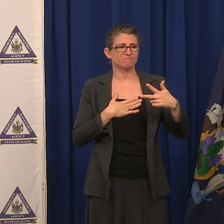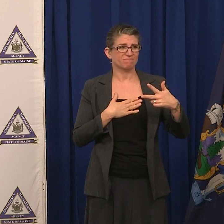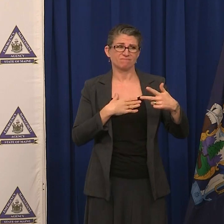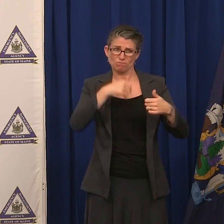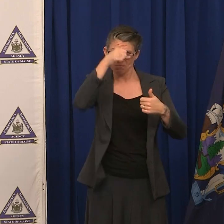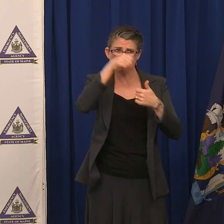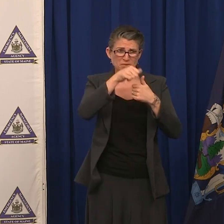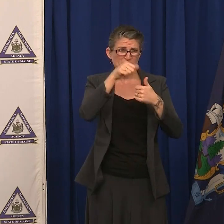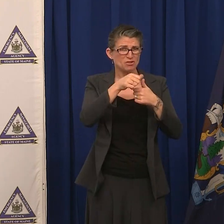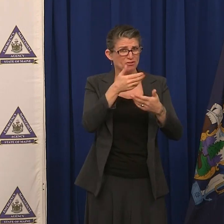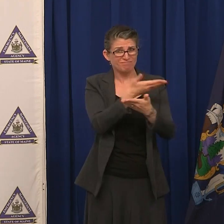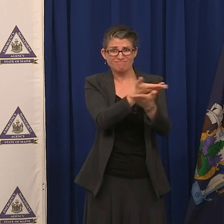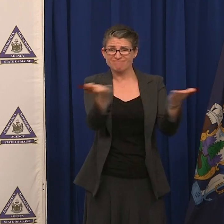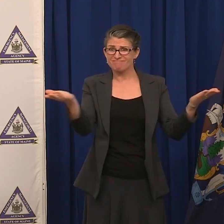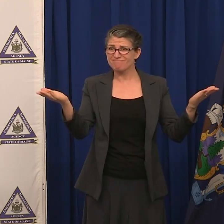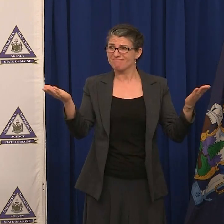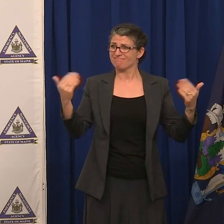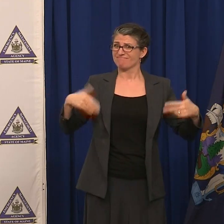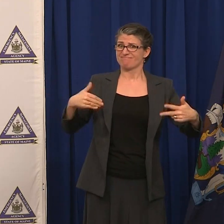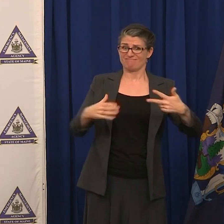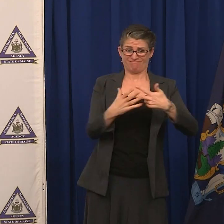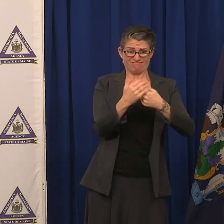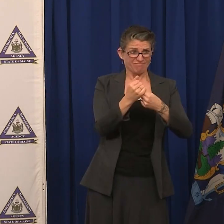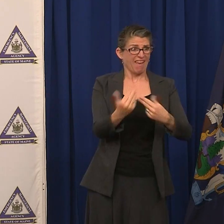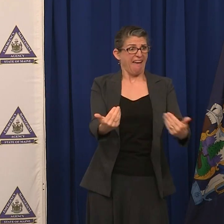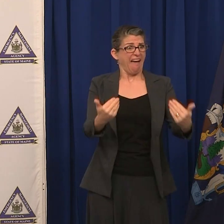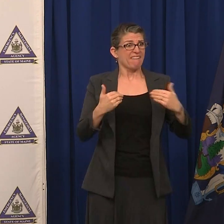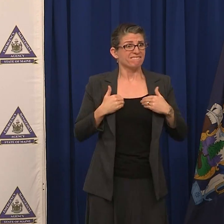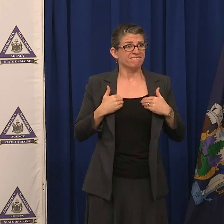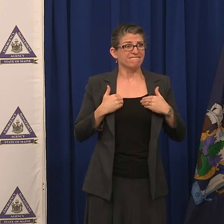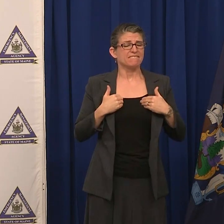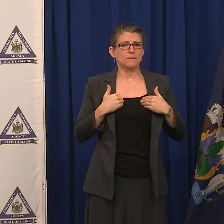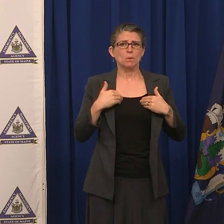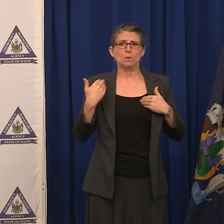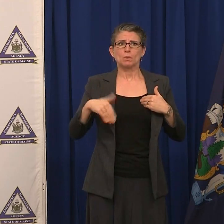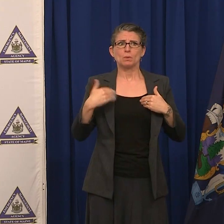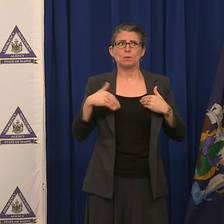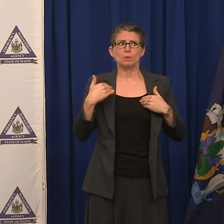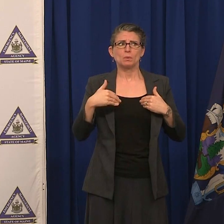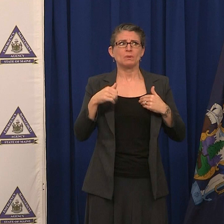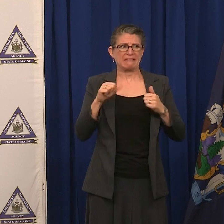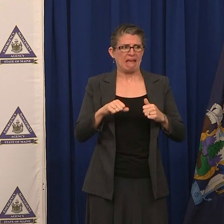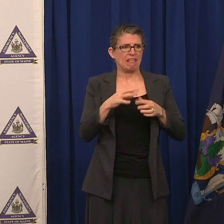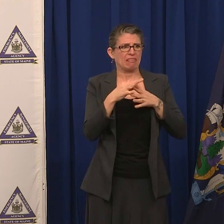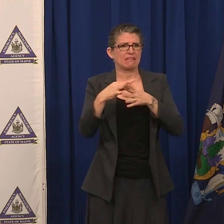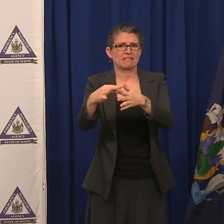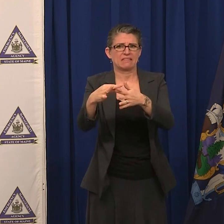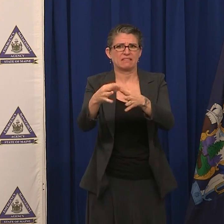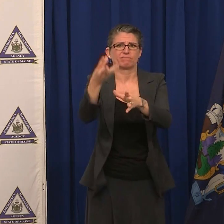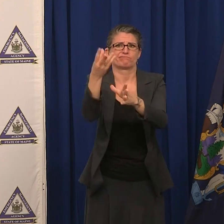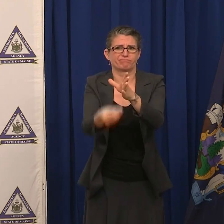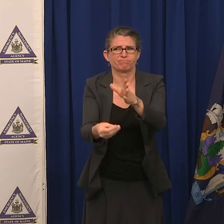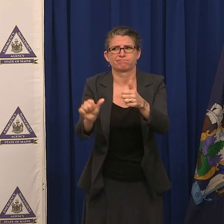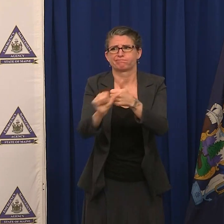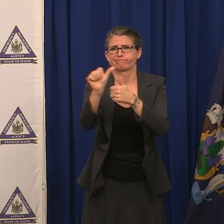of COVID-19 is a person, and that every person who